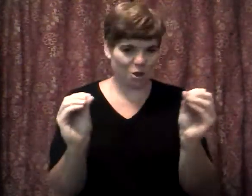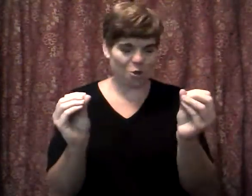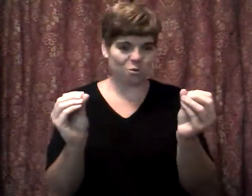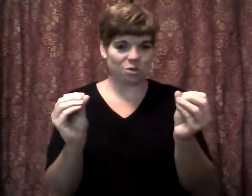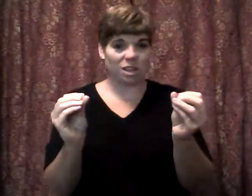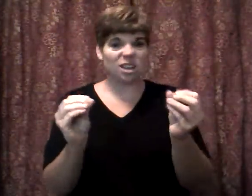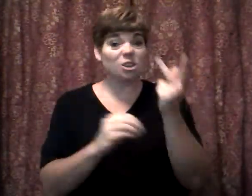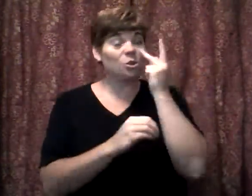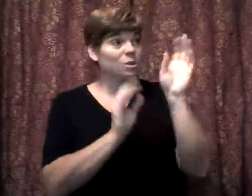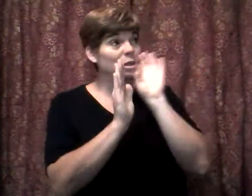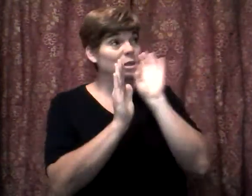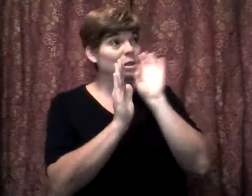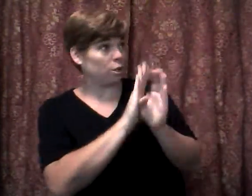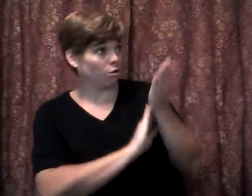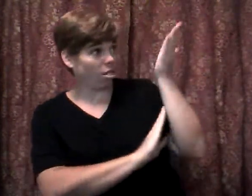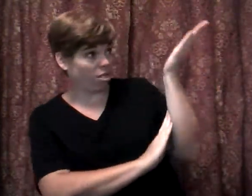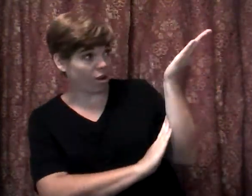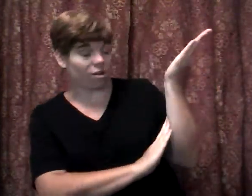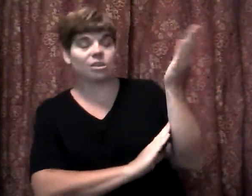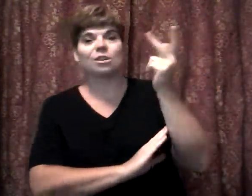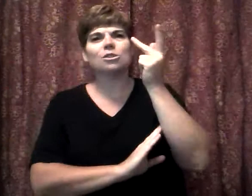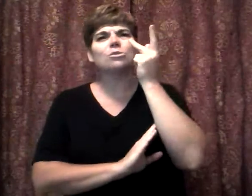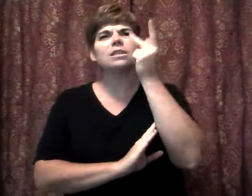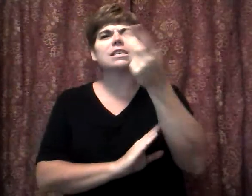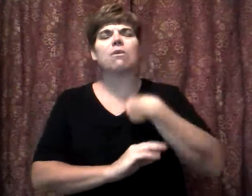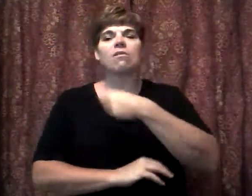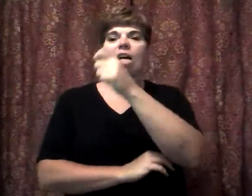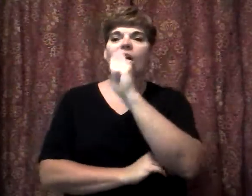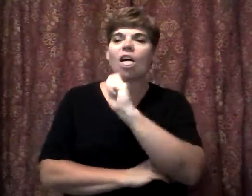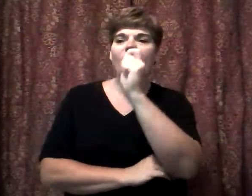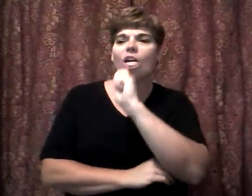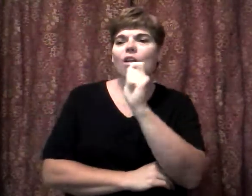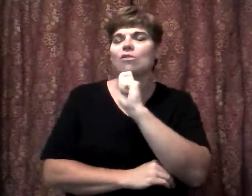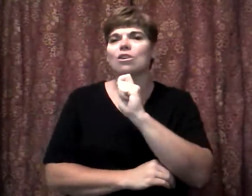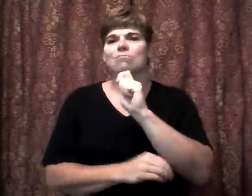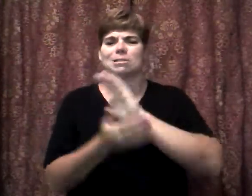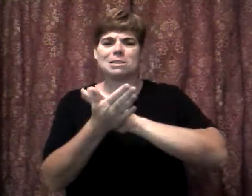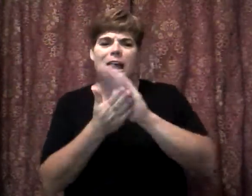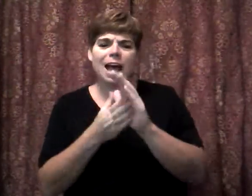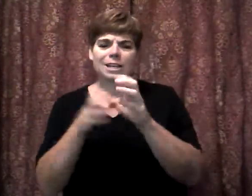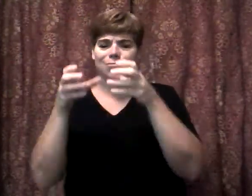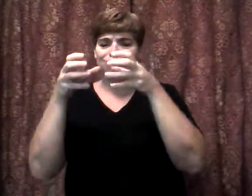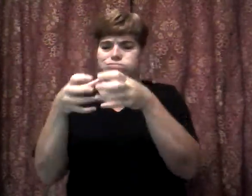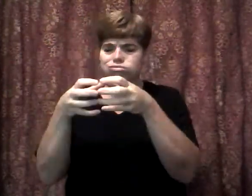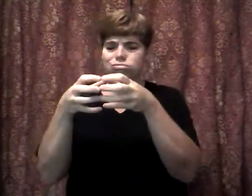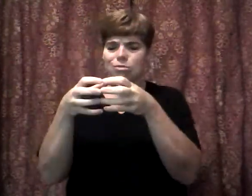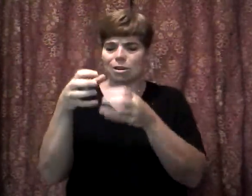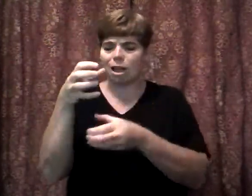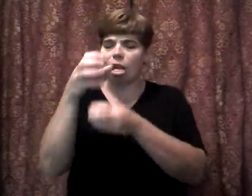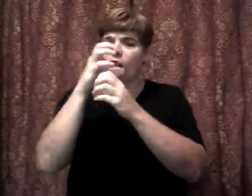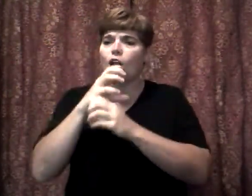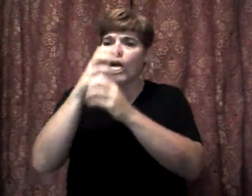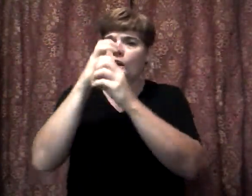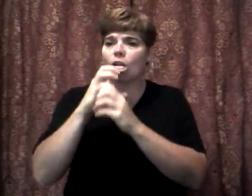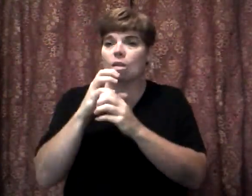1. You can see the ice cream cone. It's nice and fluffy. In step number 2, the ice cream gets knocked